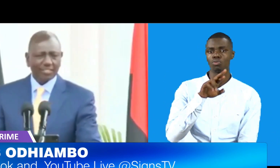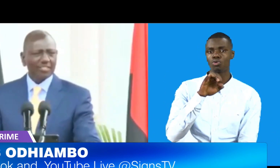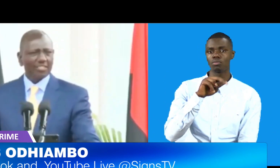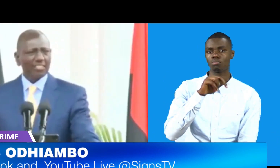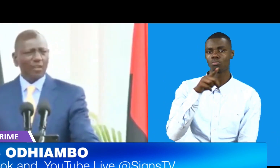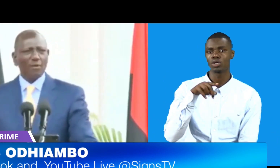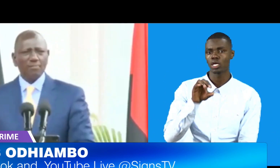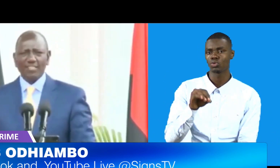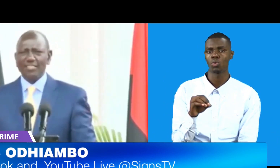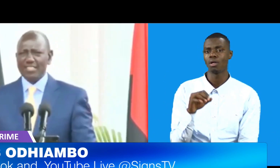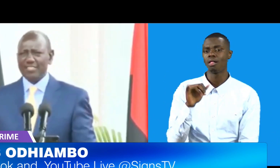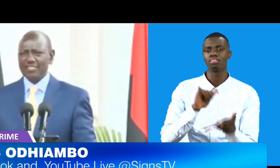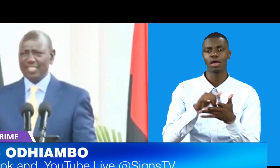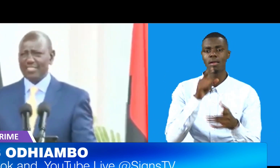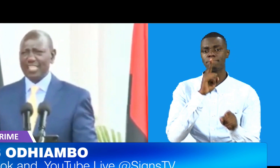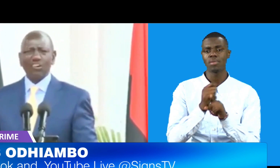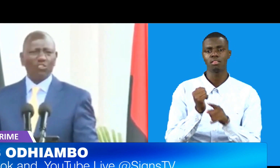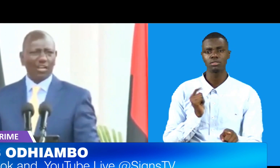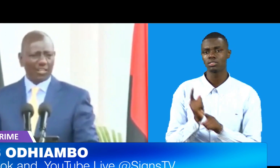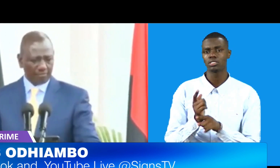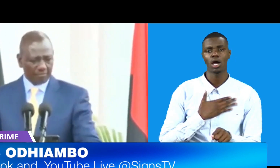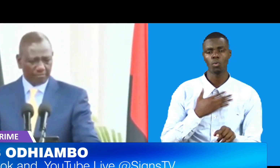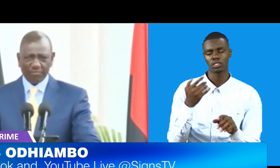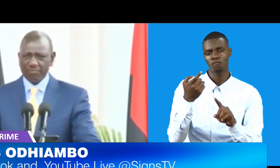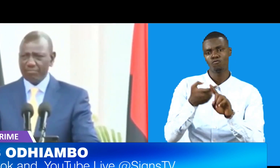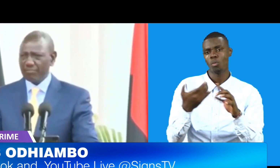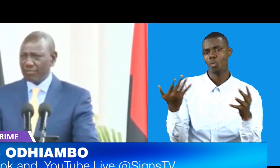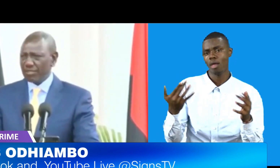that our brothers and sisters in Angola,